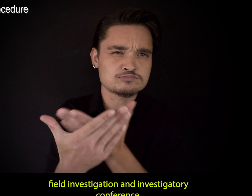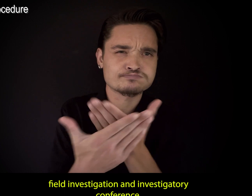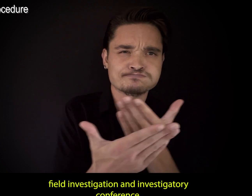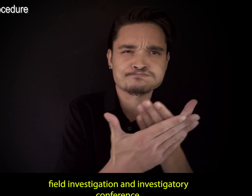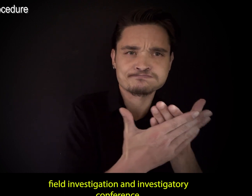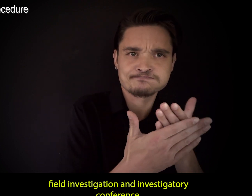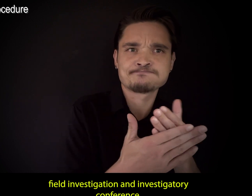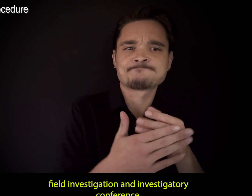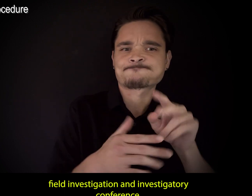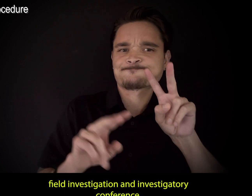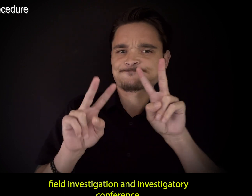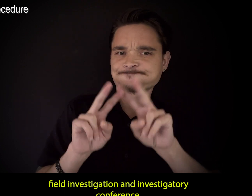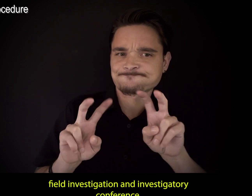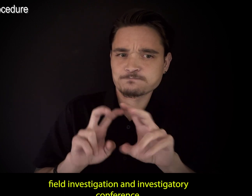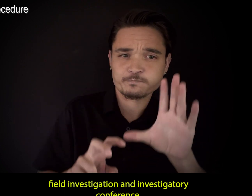conference.